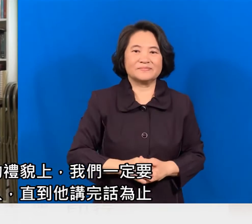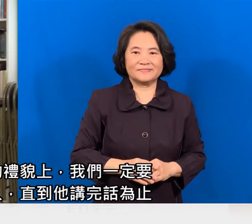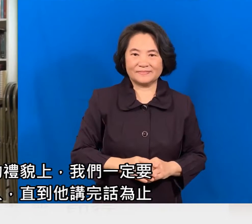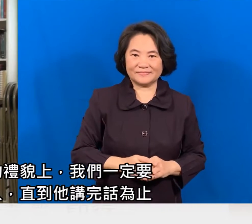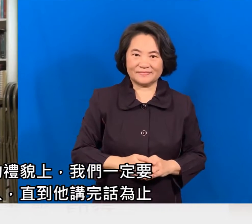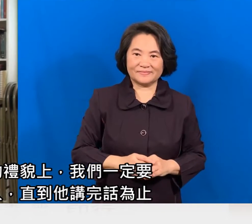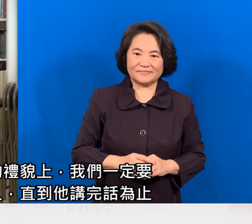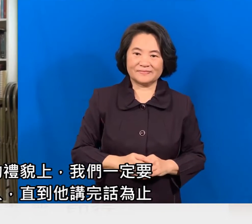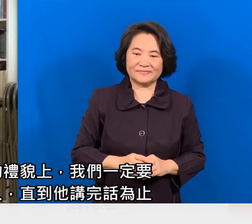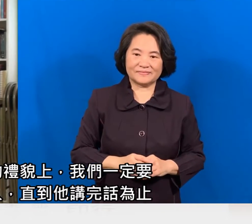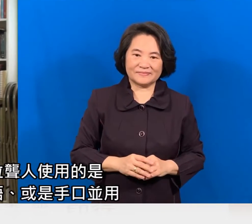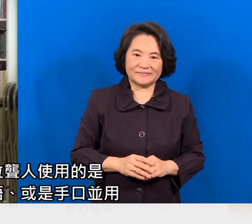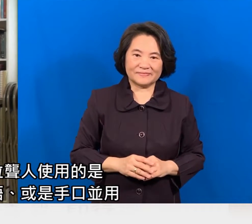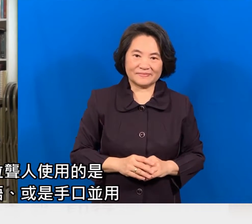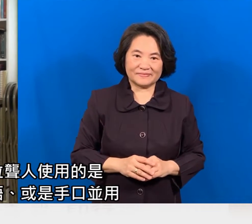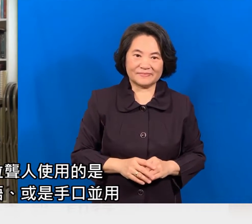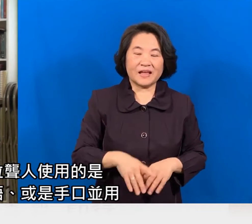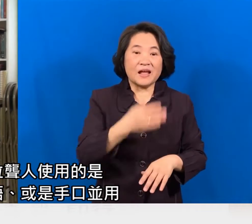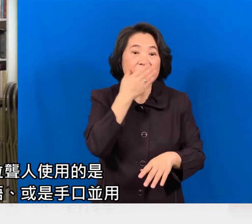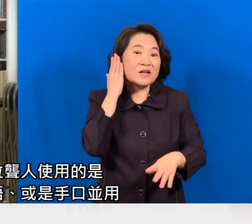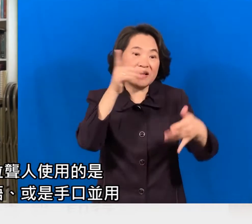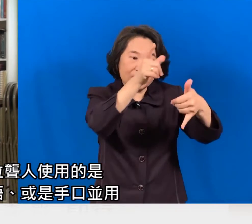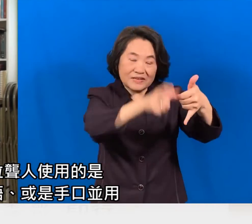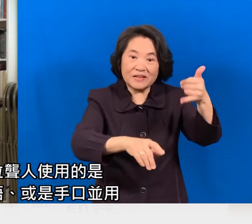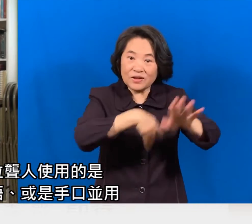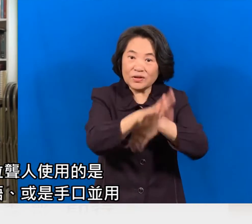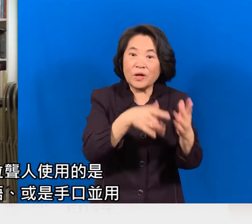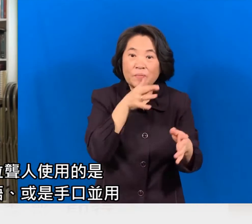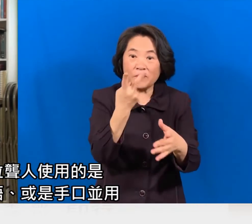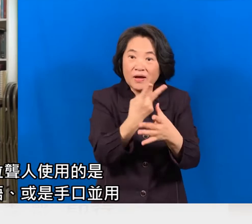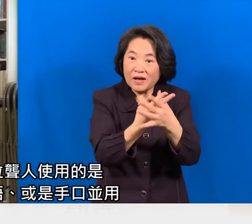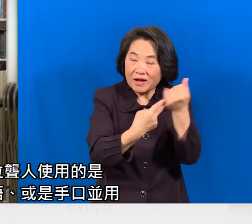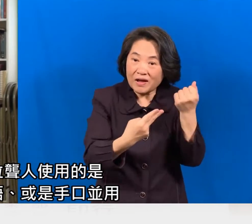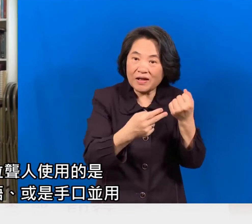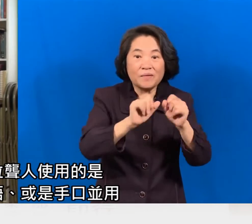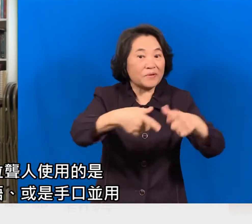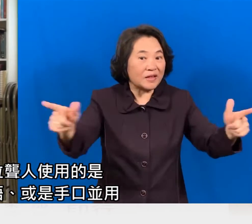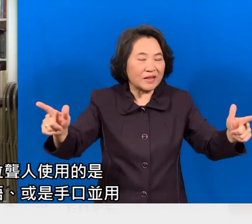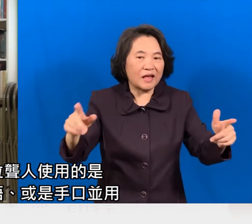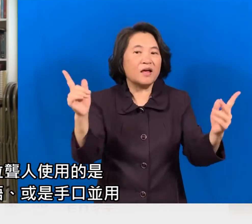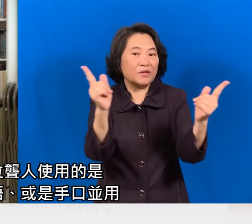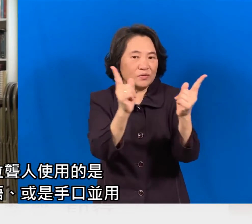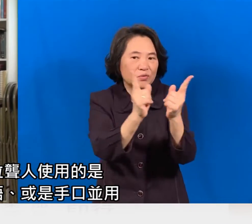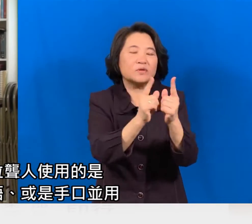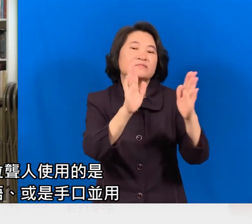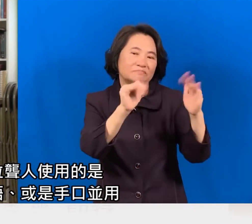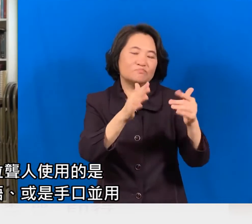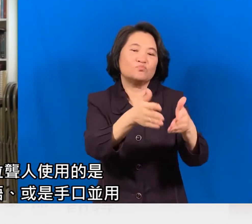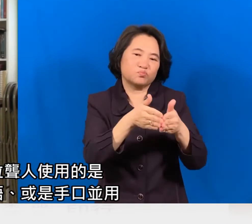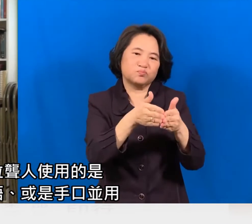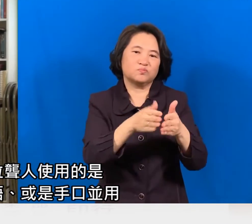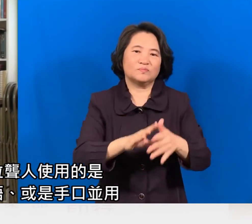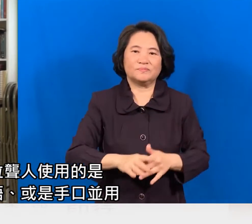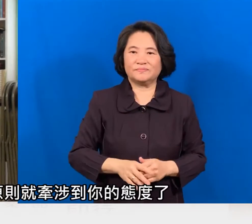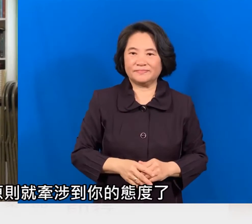person until he is finished talking, whether he is using only sign language, only speech, or a combination of both